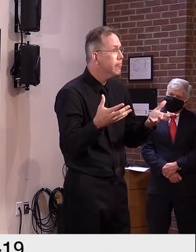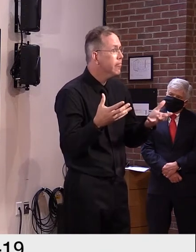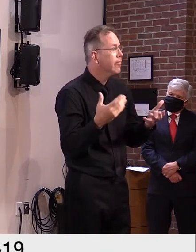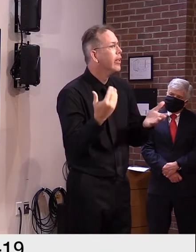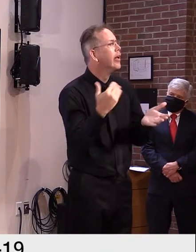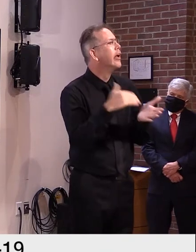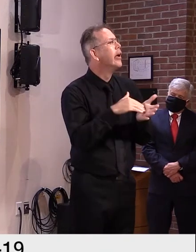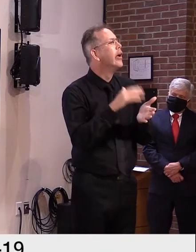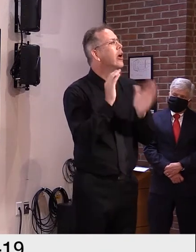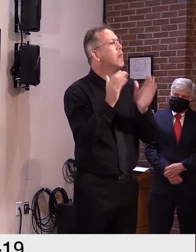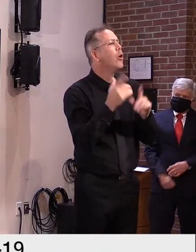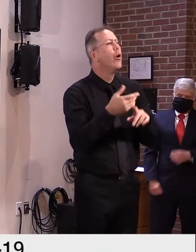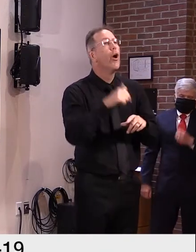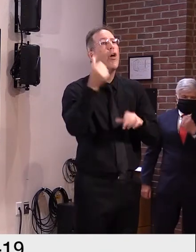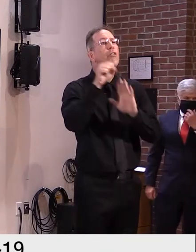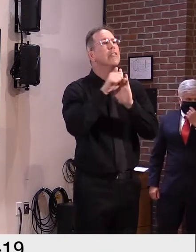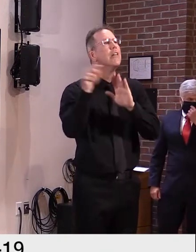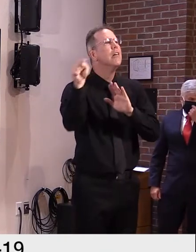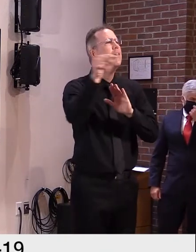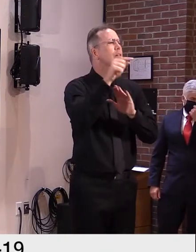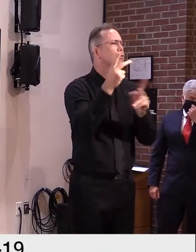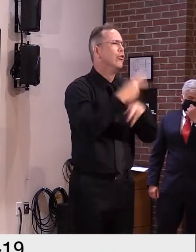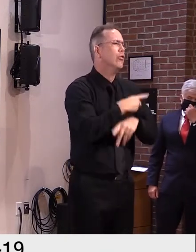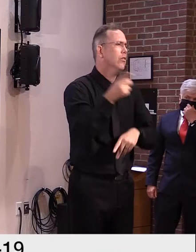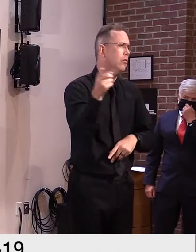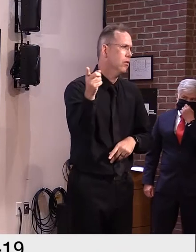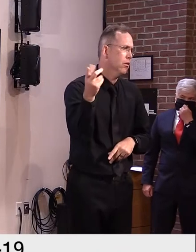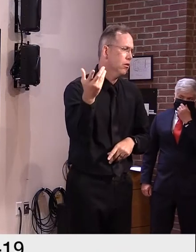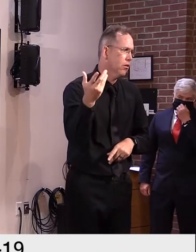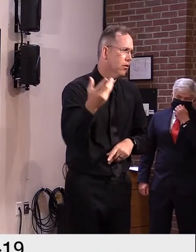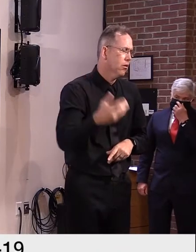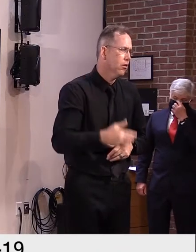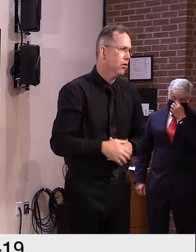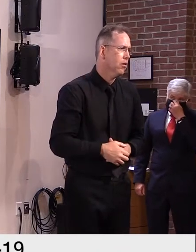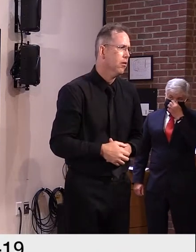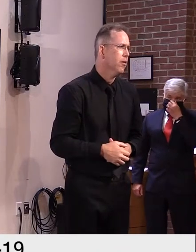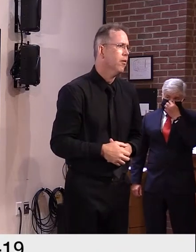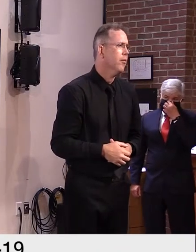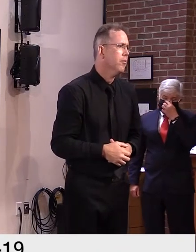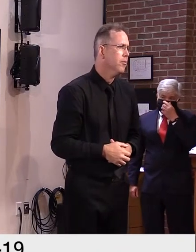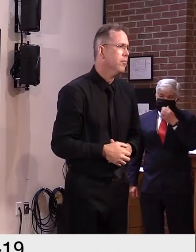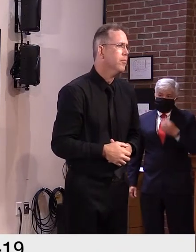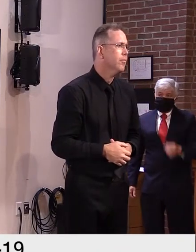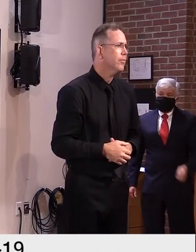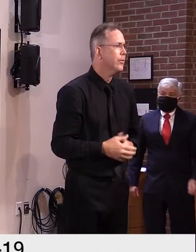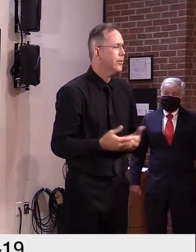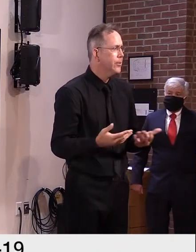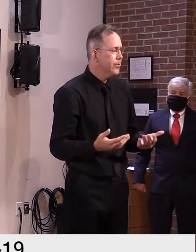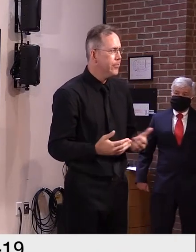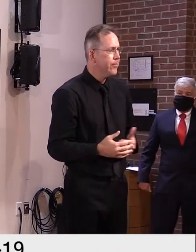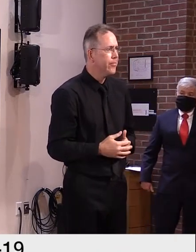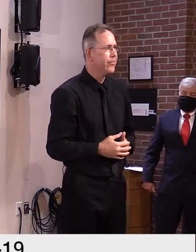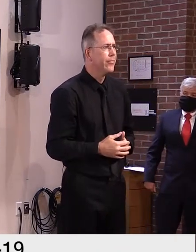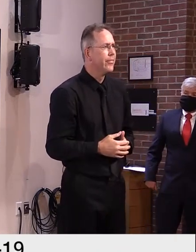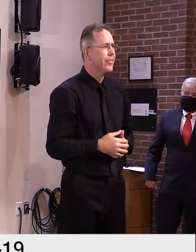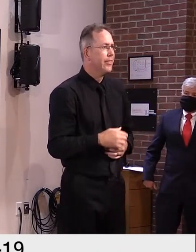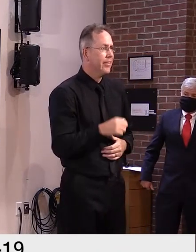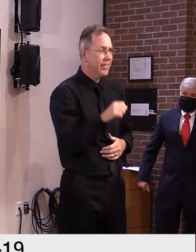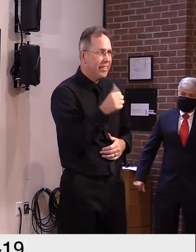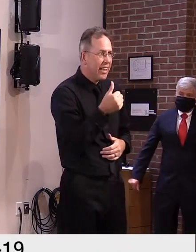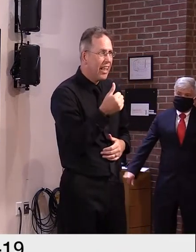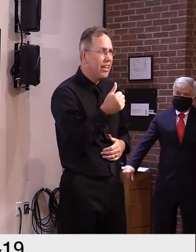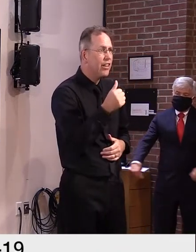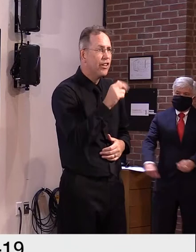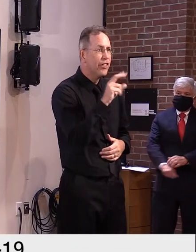states that are seeing, you know, probably 10, 20, 30 times, maybe